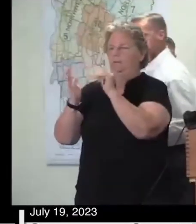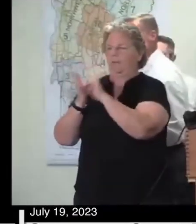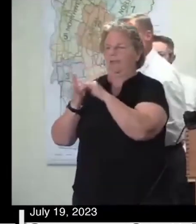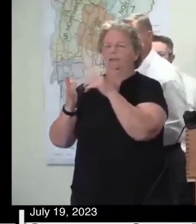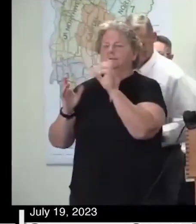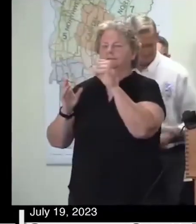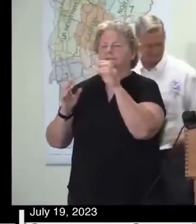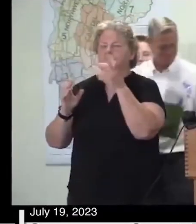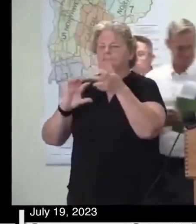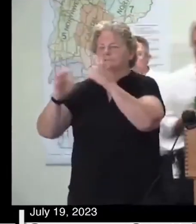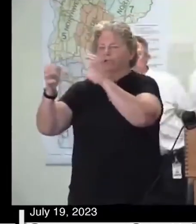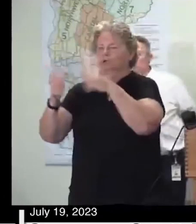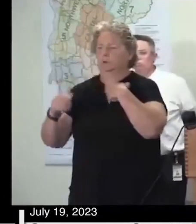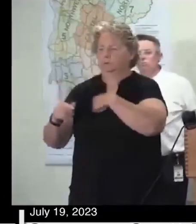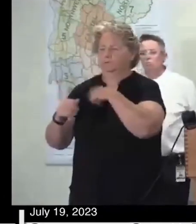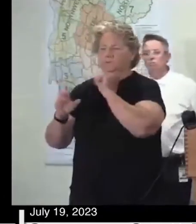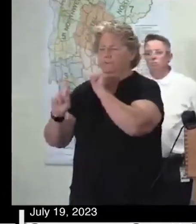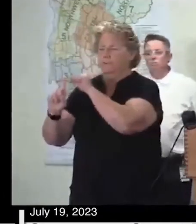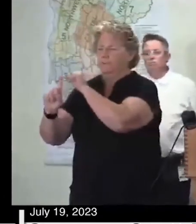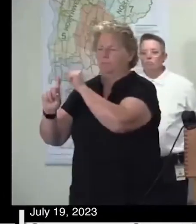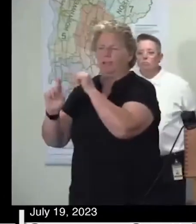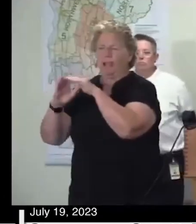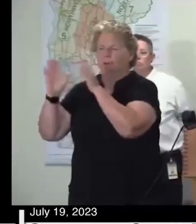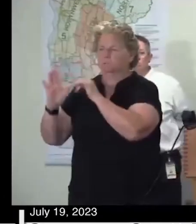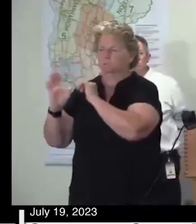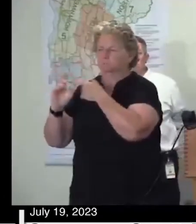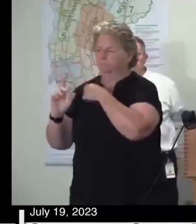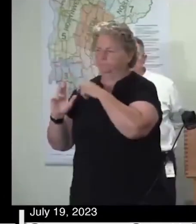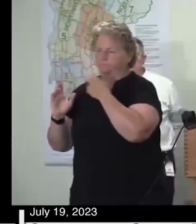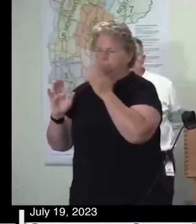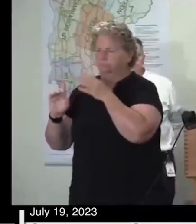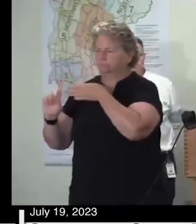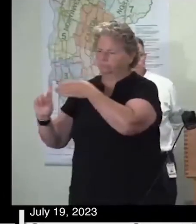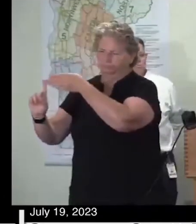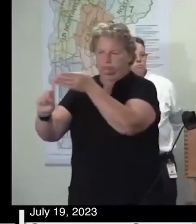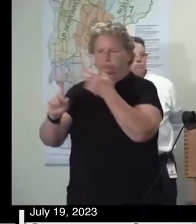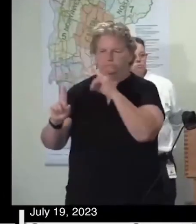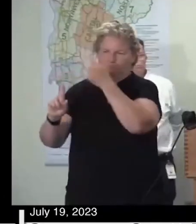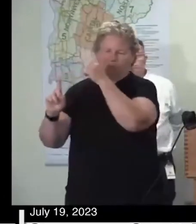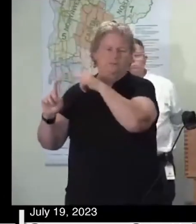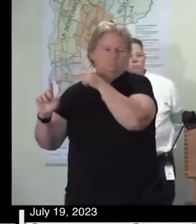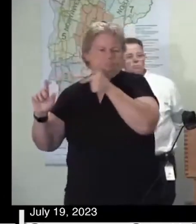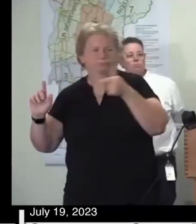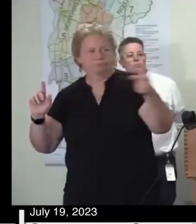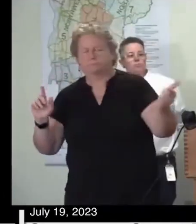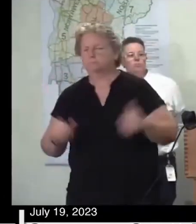well. You mentioned there have been $700,000-ish that's been paid out in individual assistance.